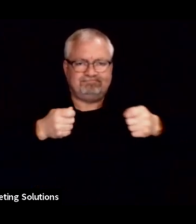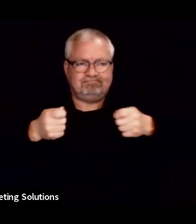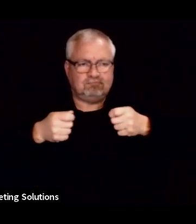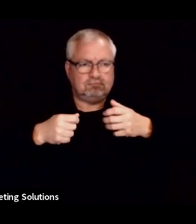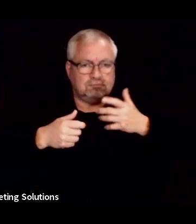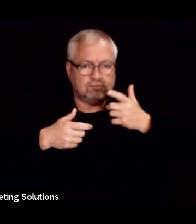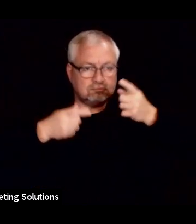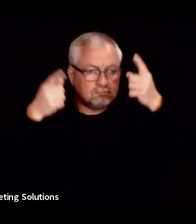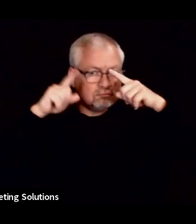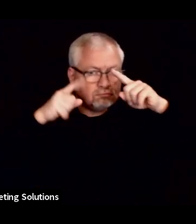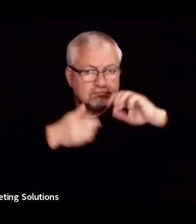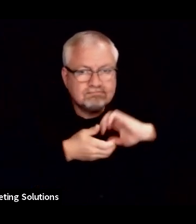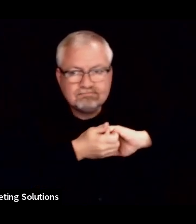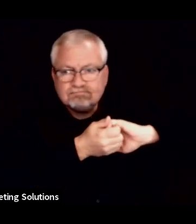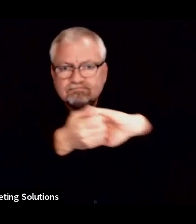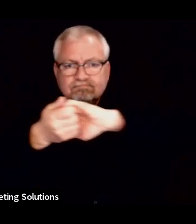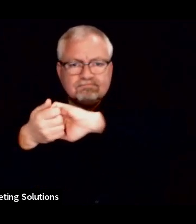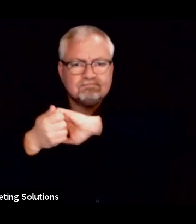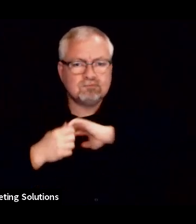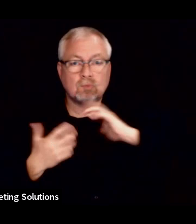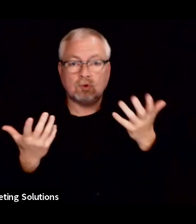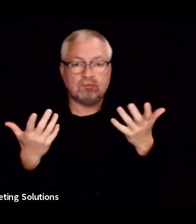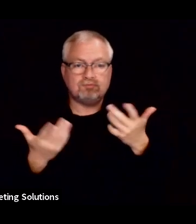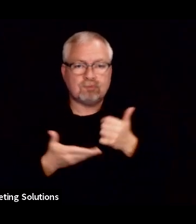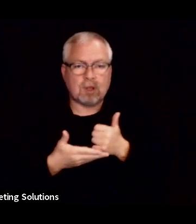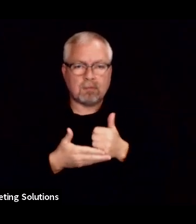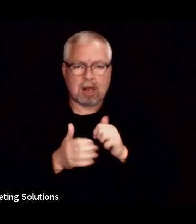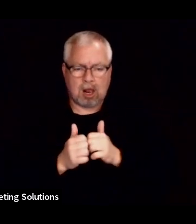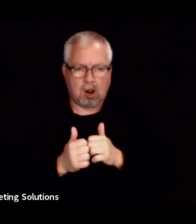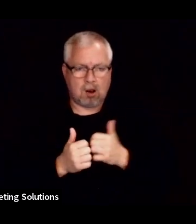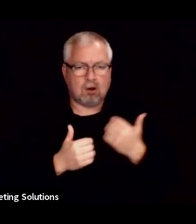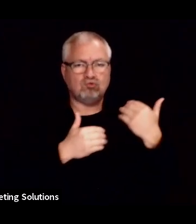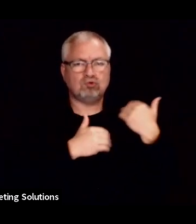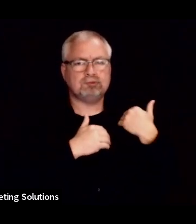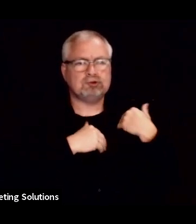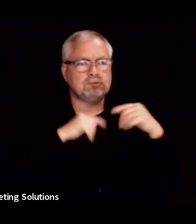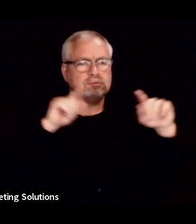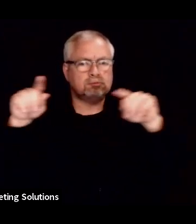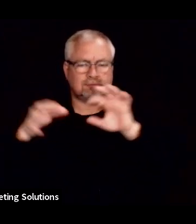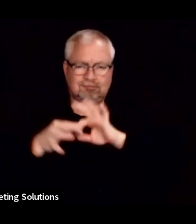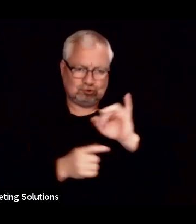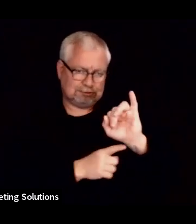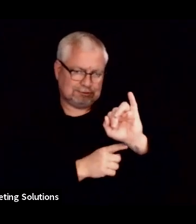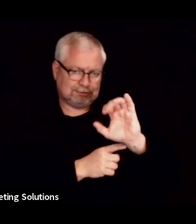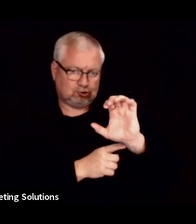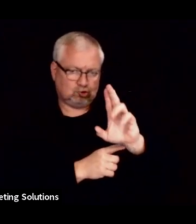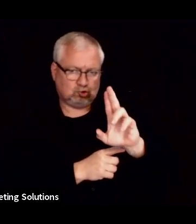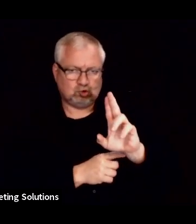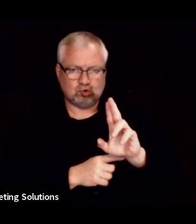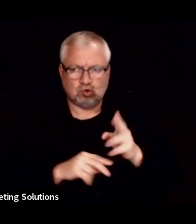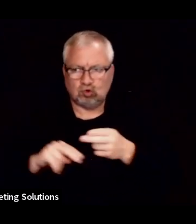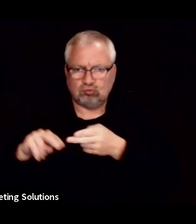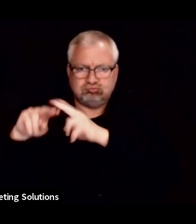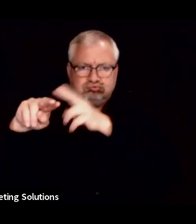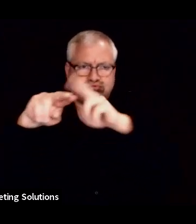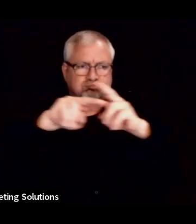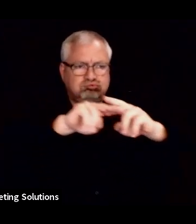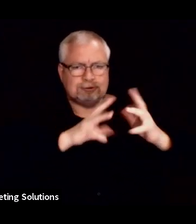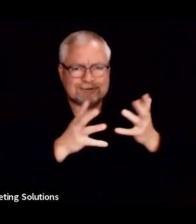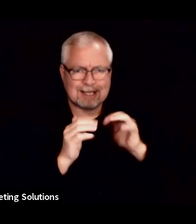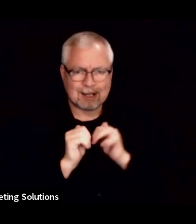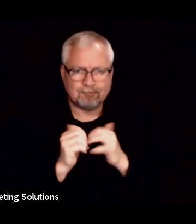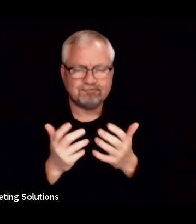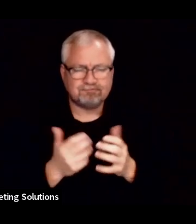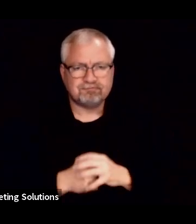that ICU need. We've spoken before about the uneven nature of the impact